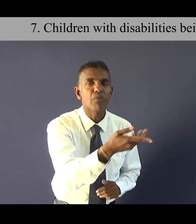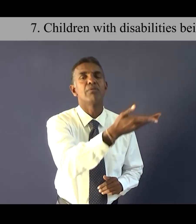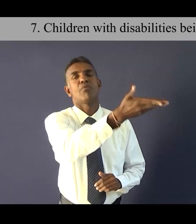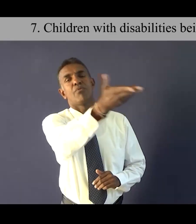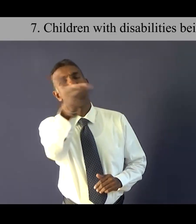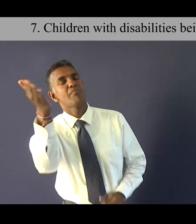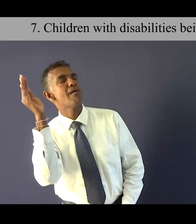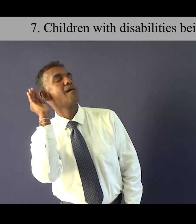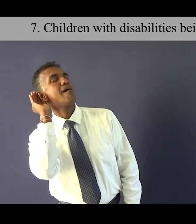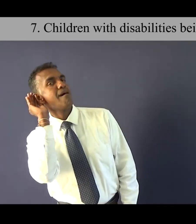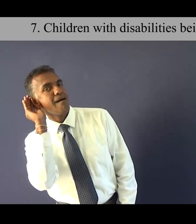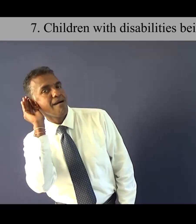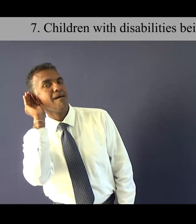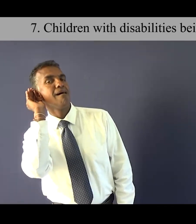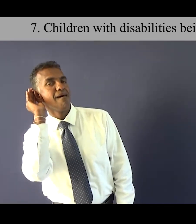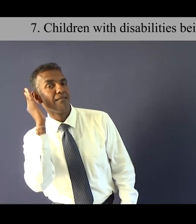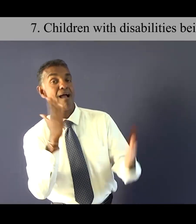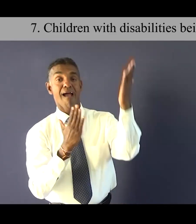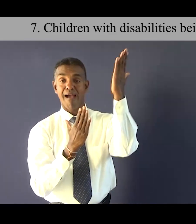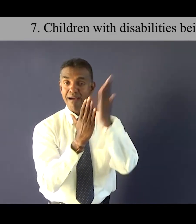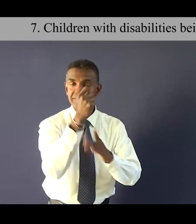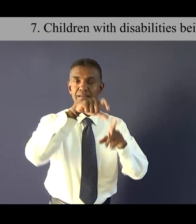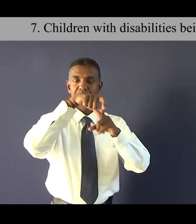to help make this happen.